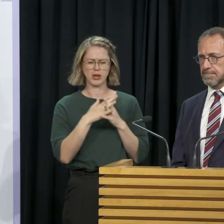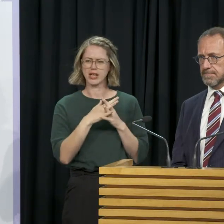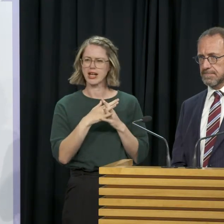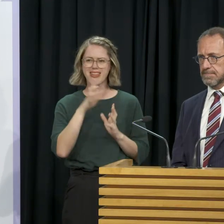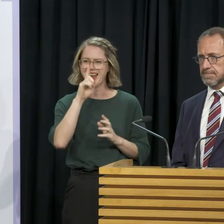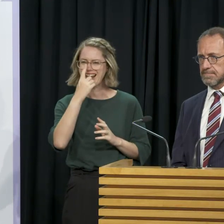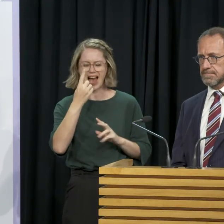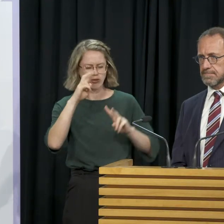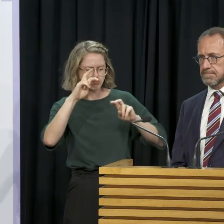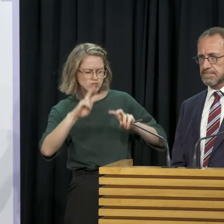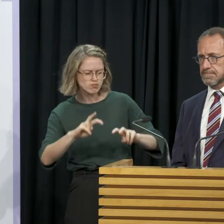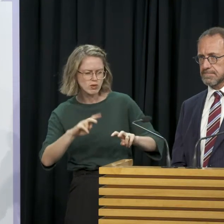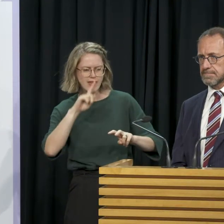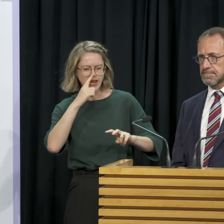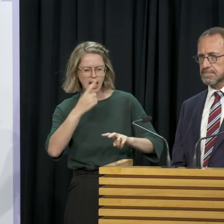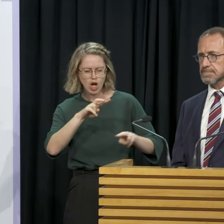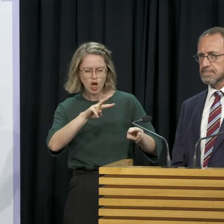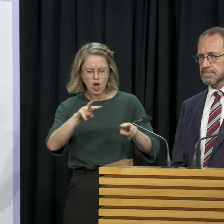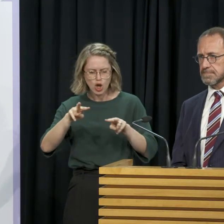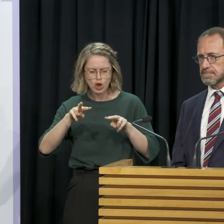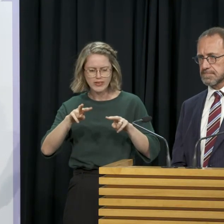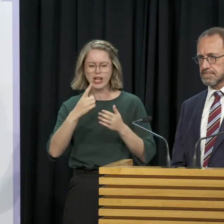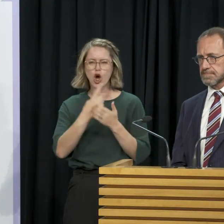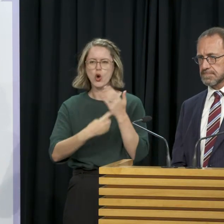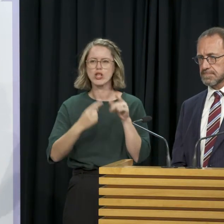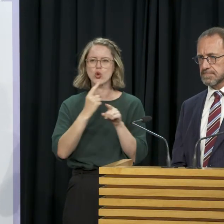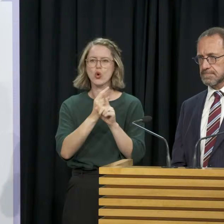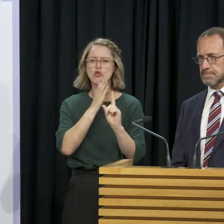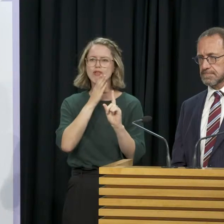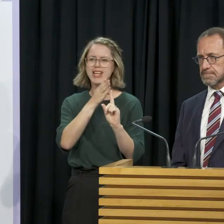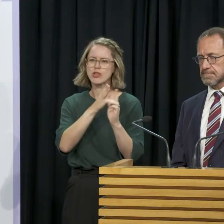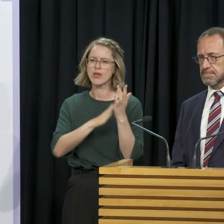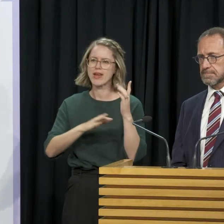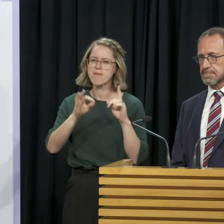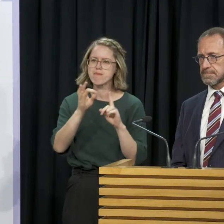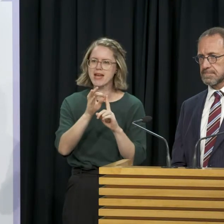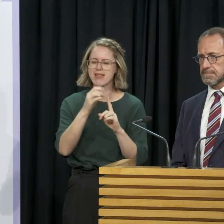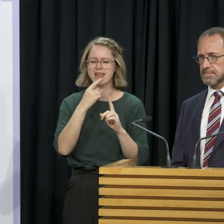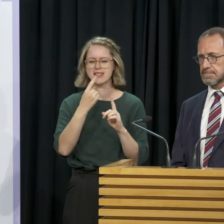to look at anything other than their arrangement with the MP. They said, hey, look, it's below